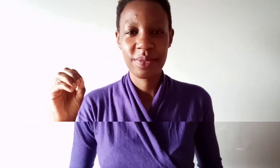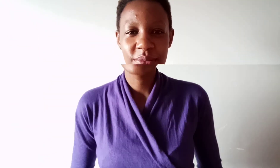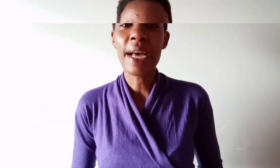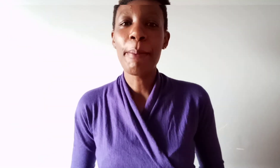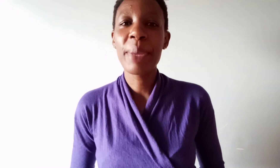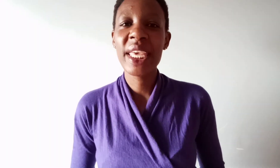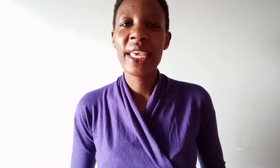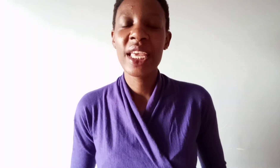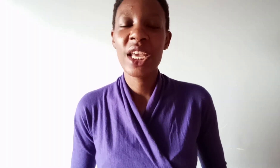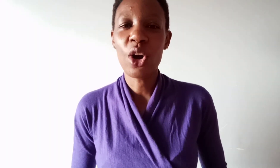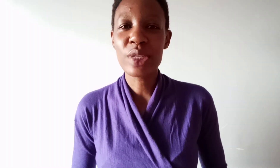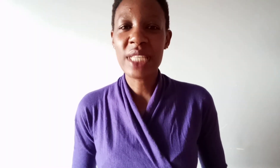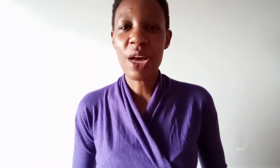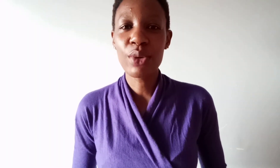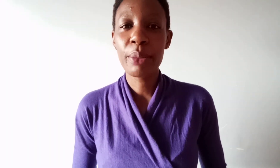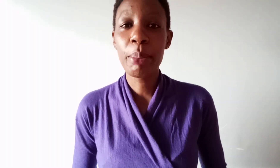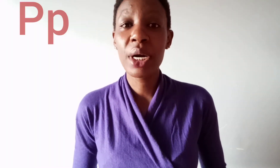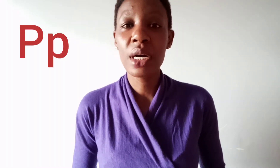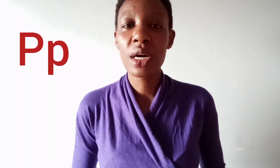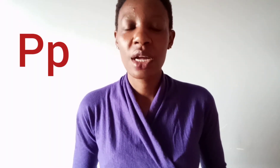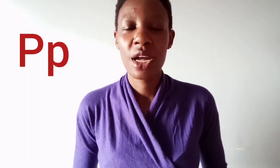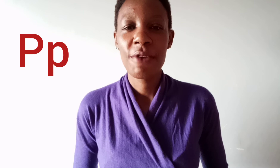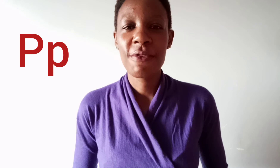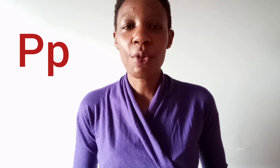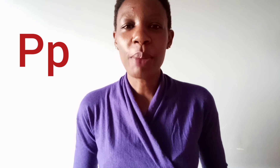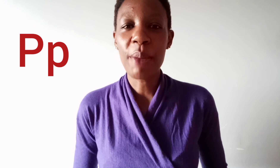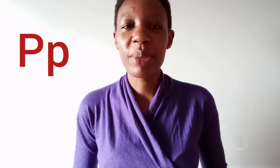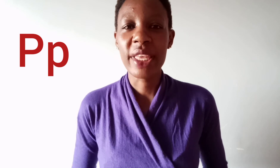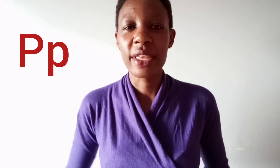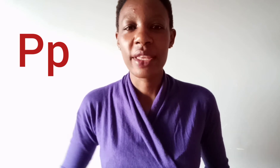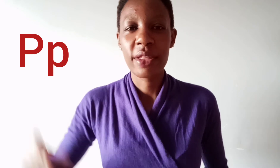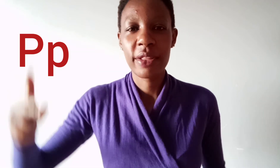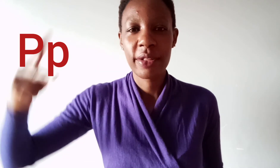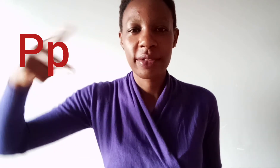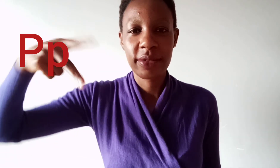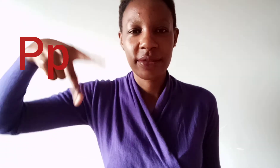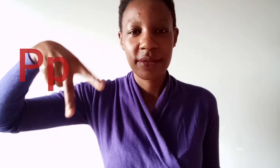Letter P or sound P for puppy.